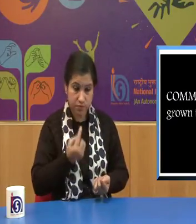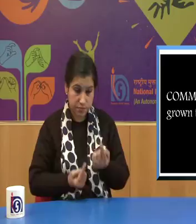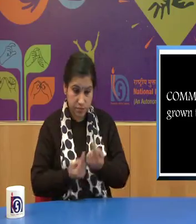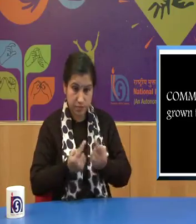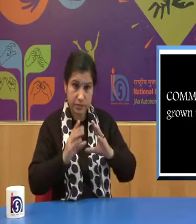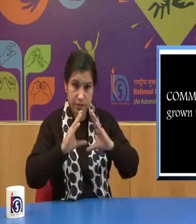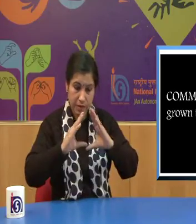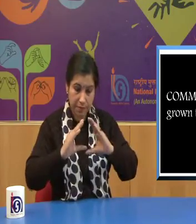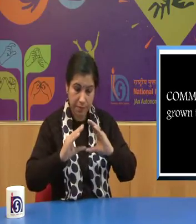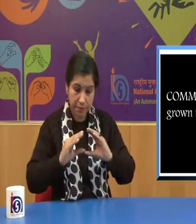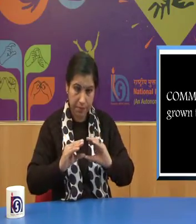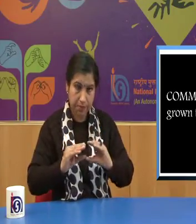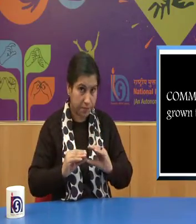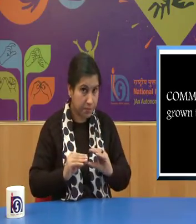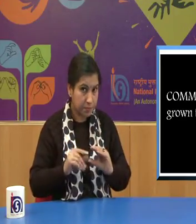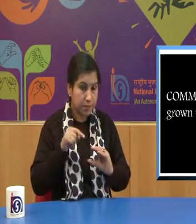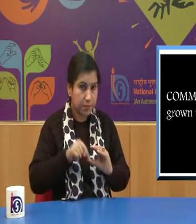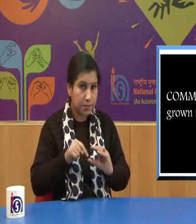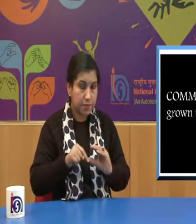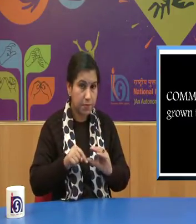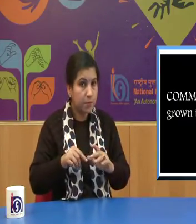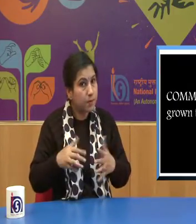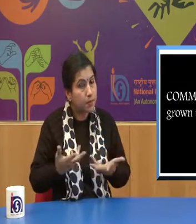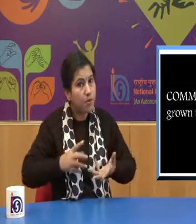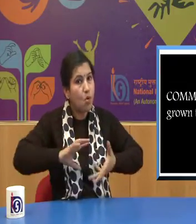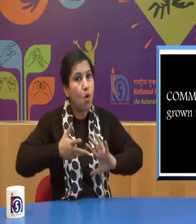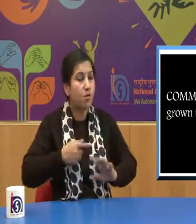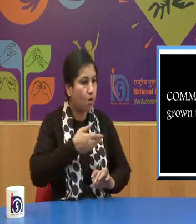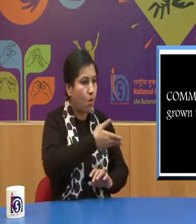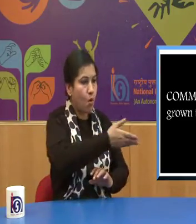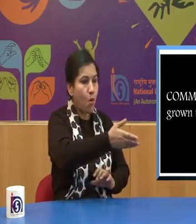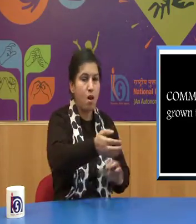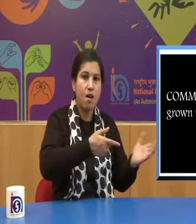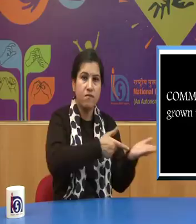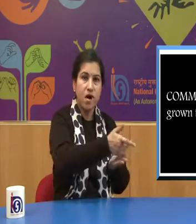and this shortage of food grains led to famines.